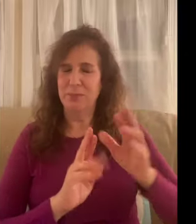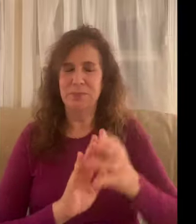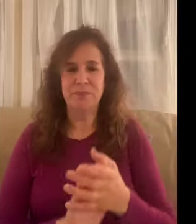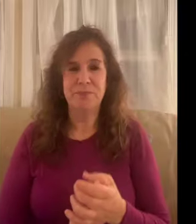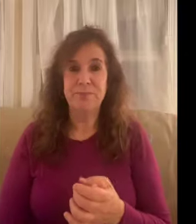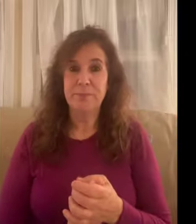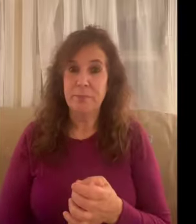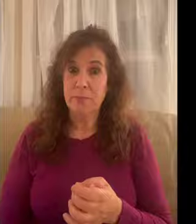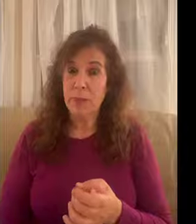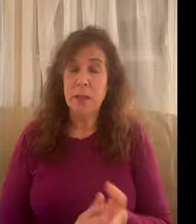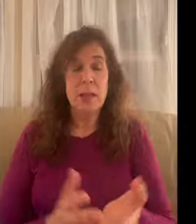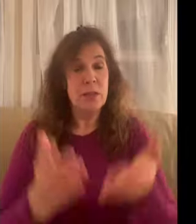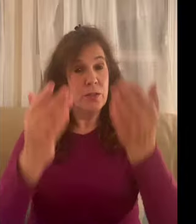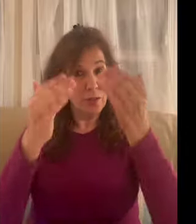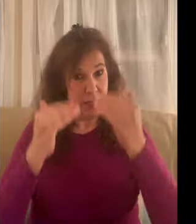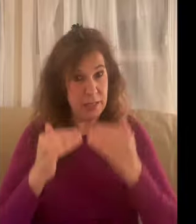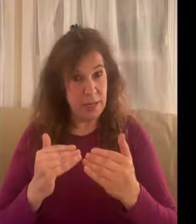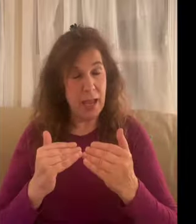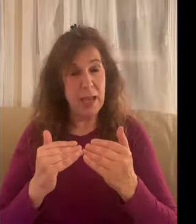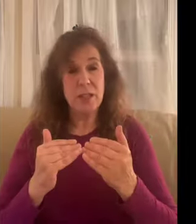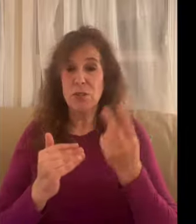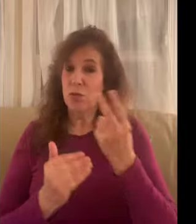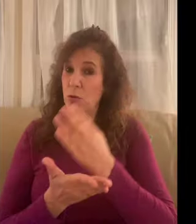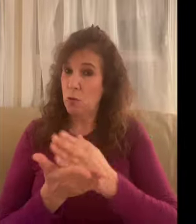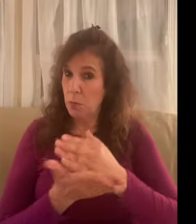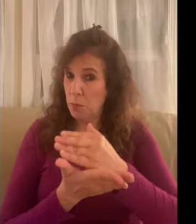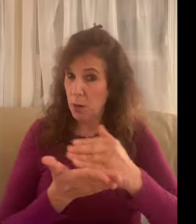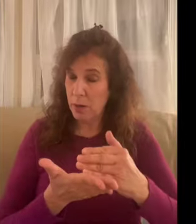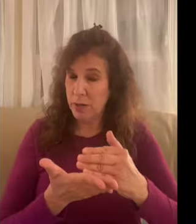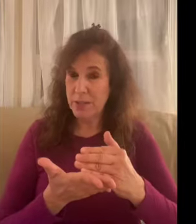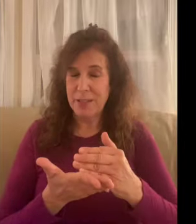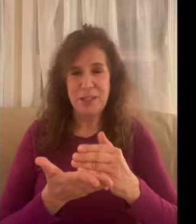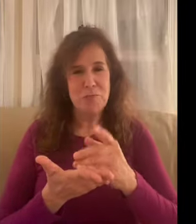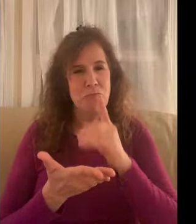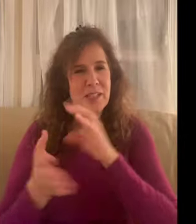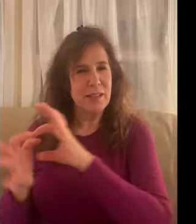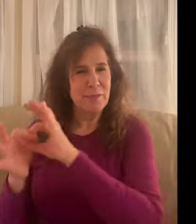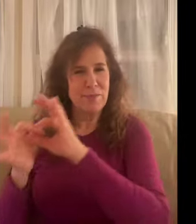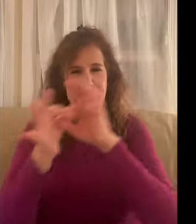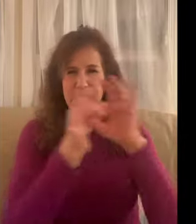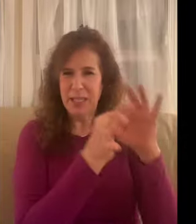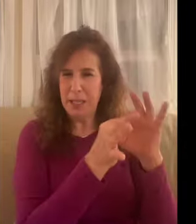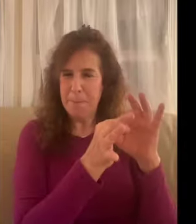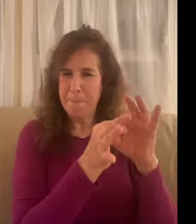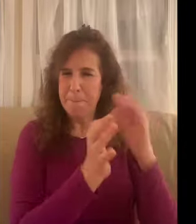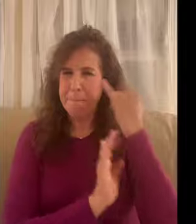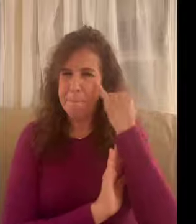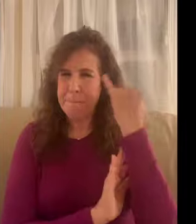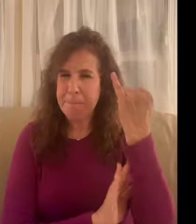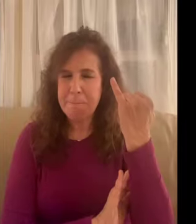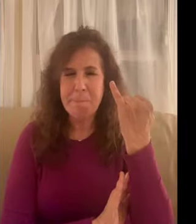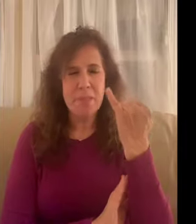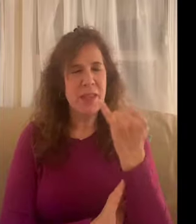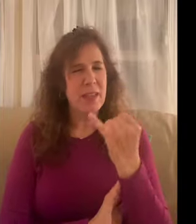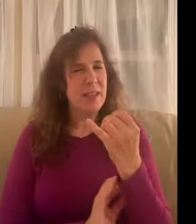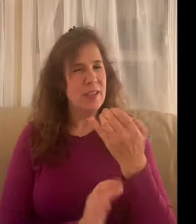Given that, the next two verses is like a theme that we see really in Parashat Noach. In this parasha, we haven't seen it before and it